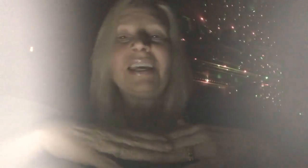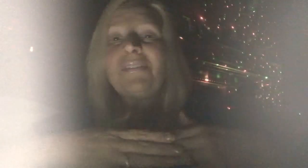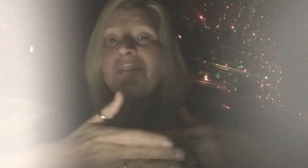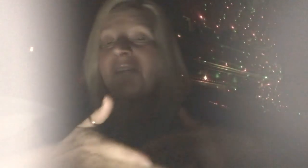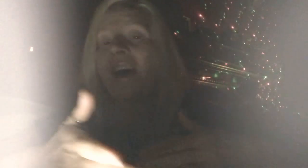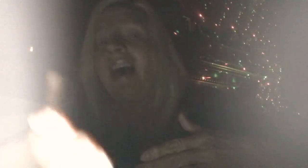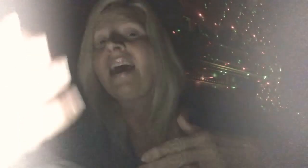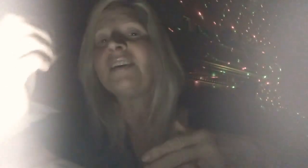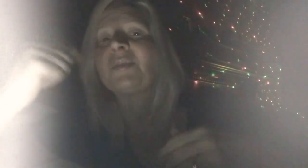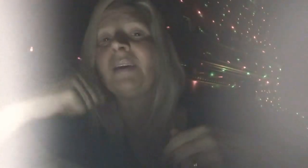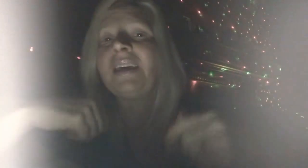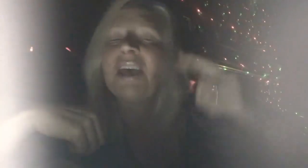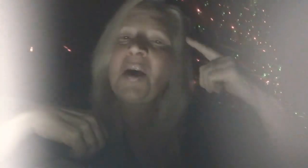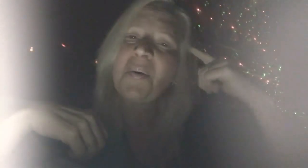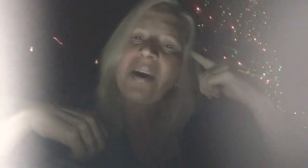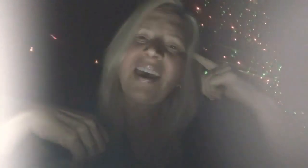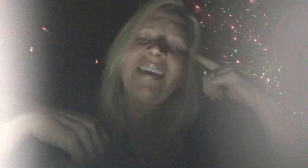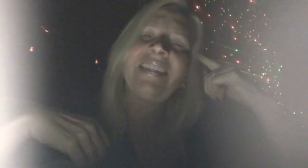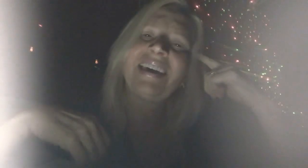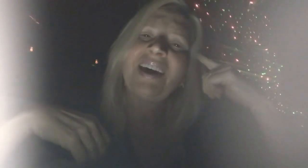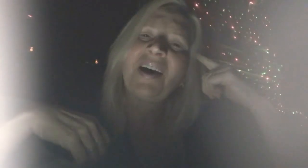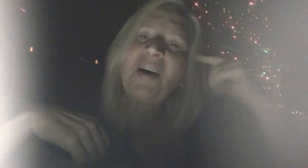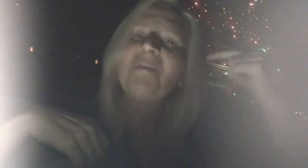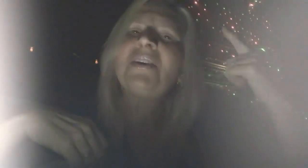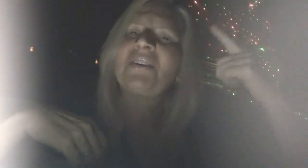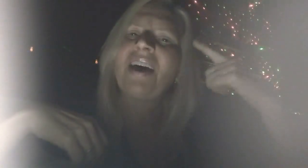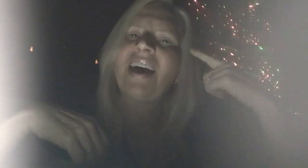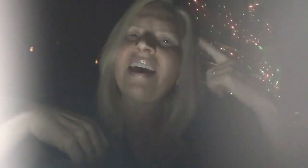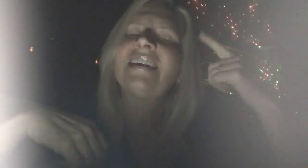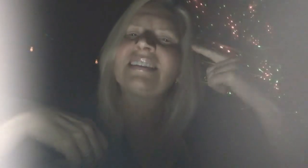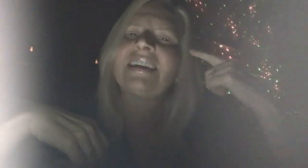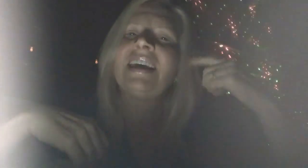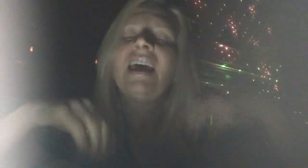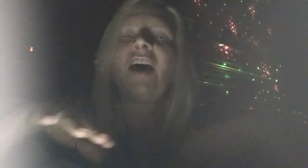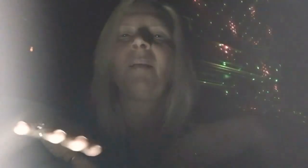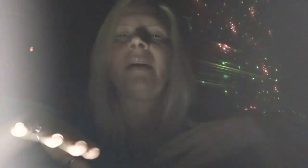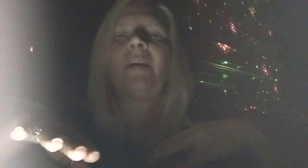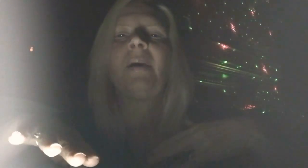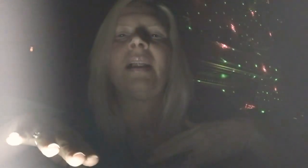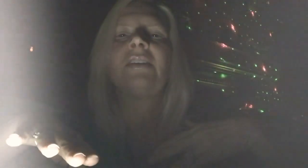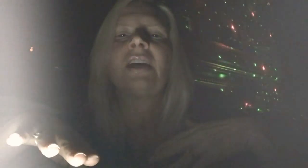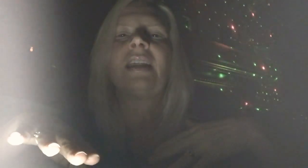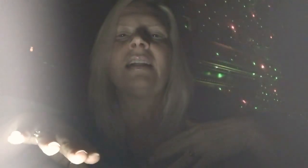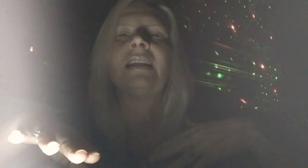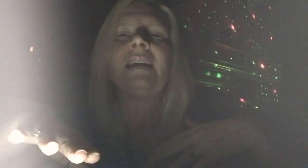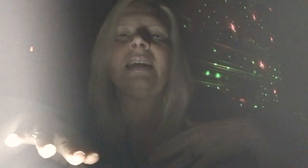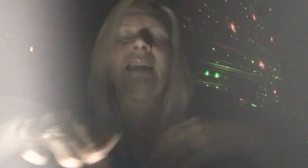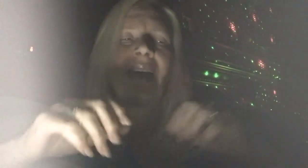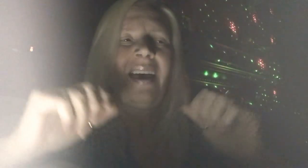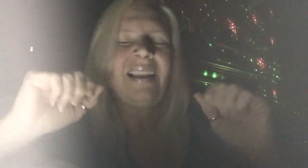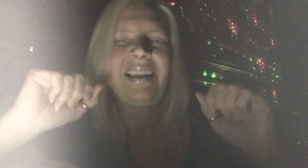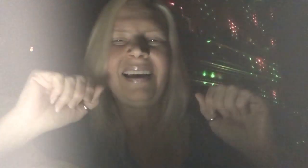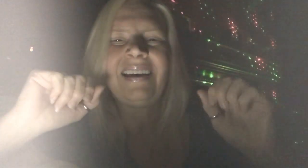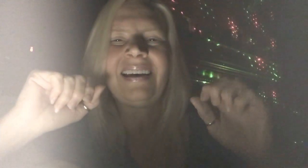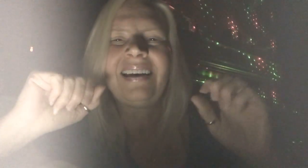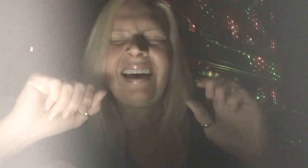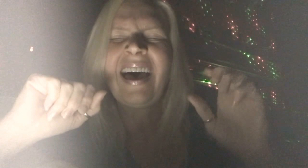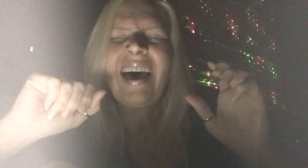even face me when they call me crazy. I'm unapologetically in